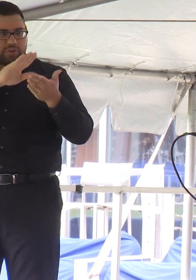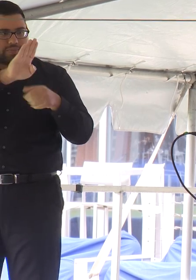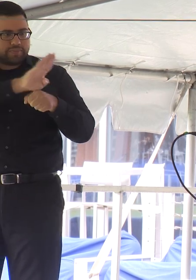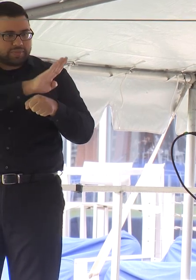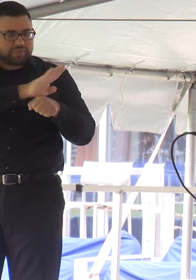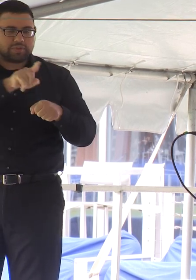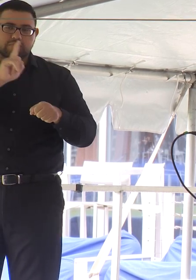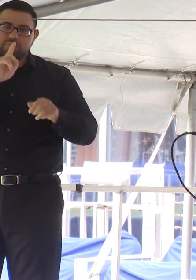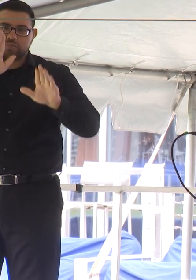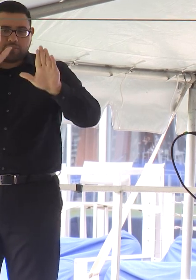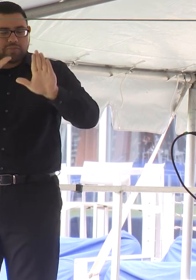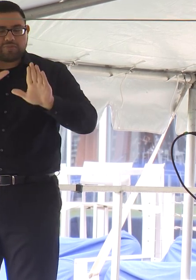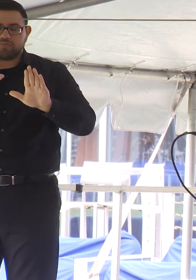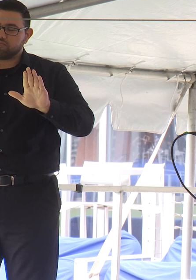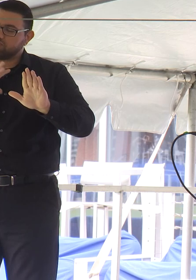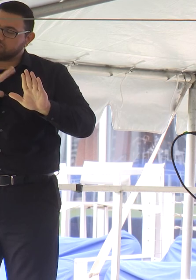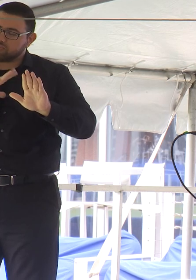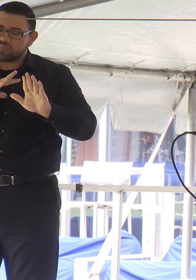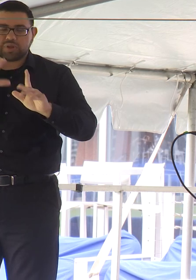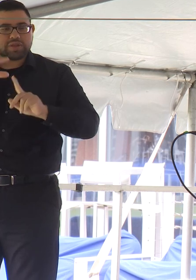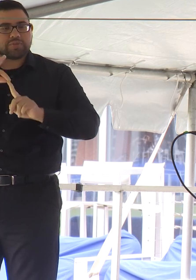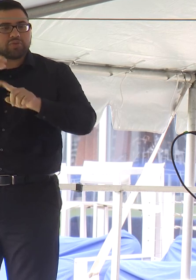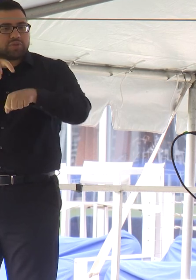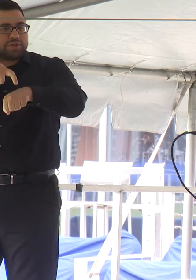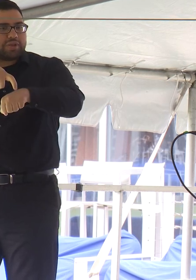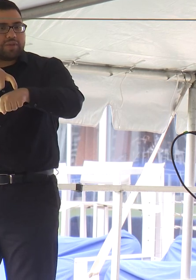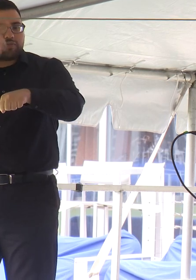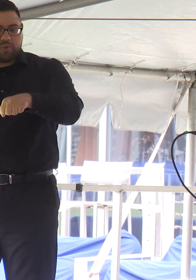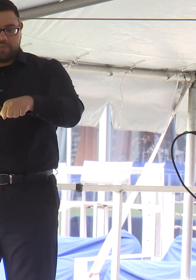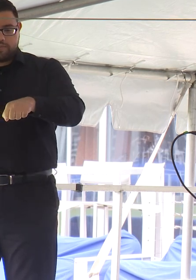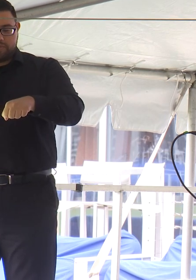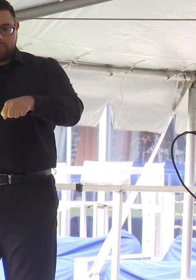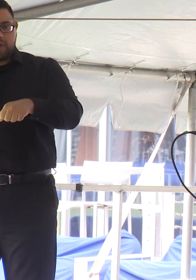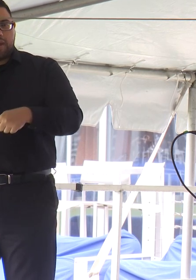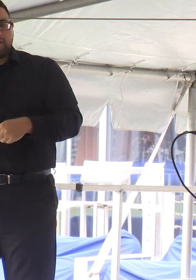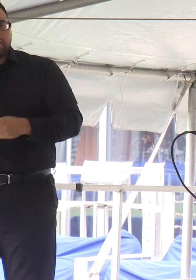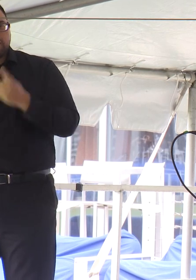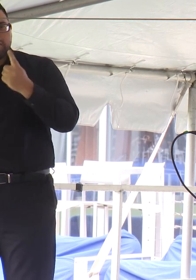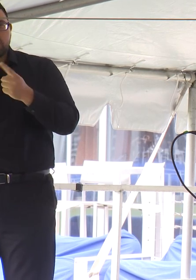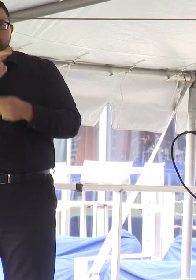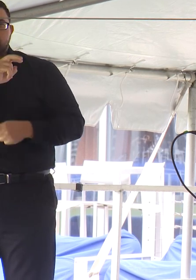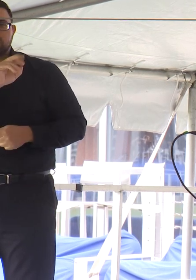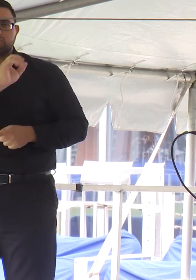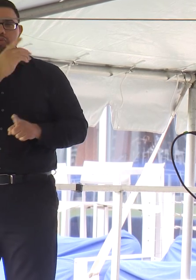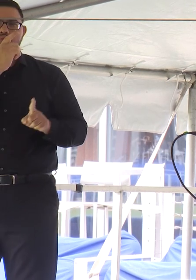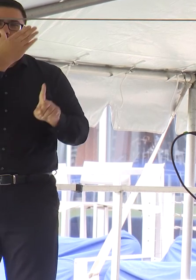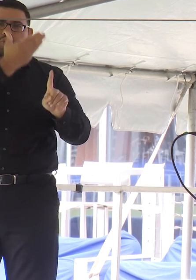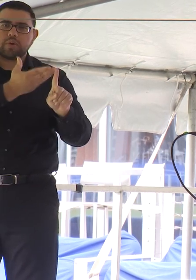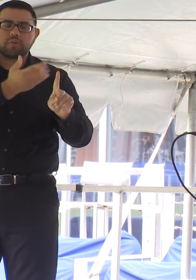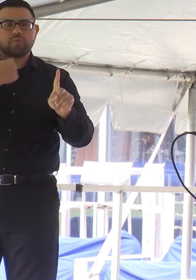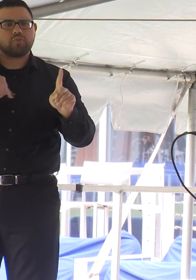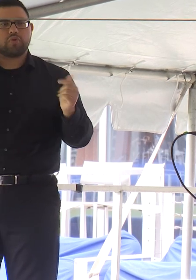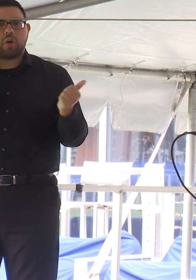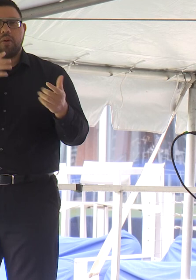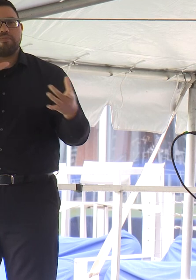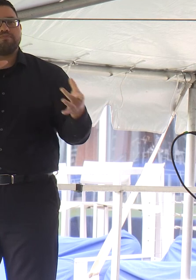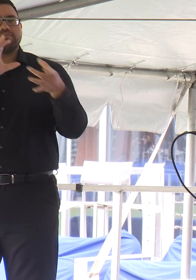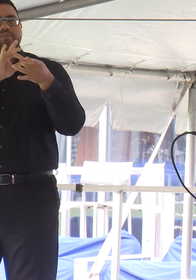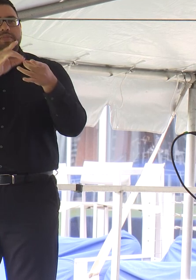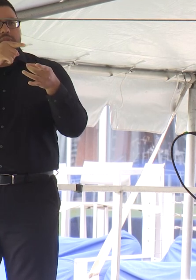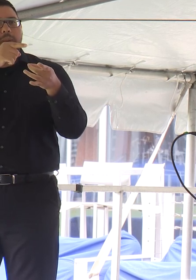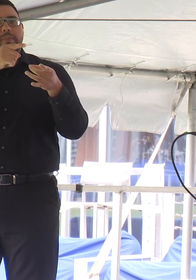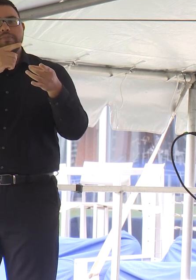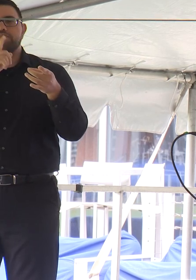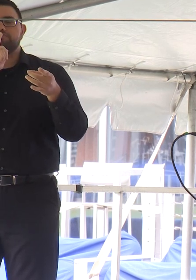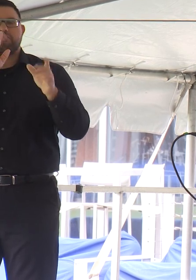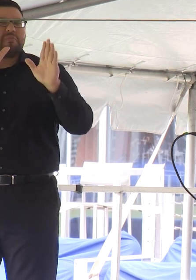Business, this is an incredibly special moment for me as I think about who the Vackars are, because we all associate them with